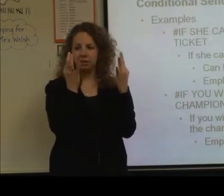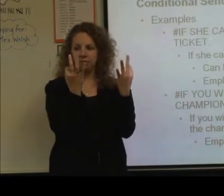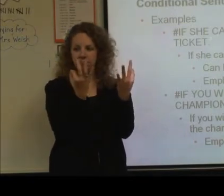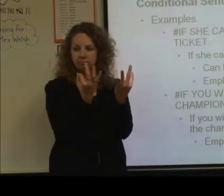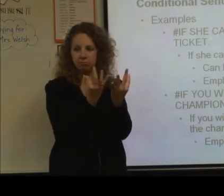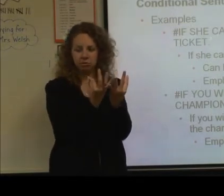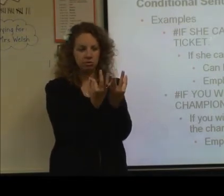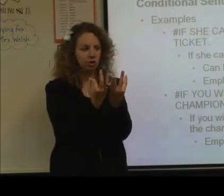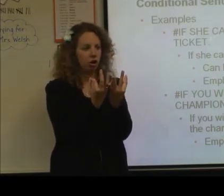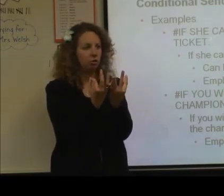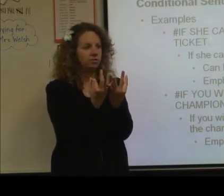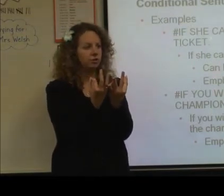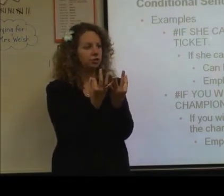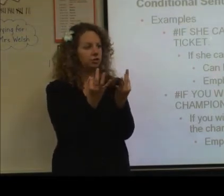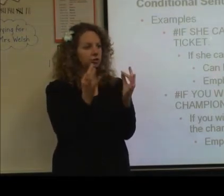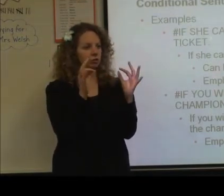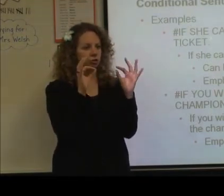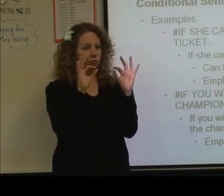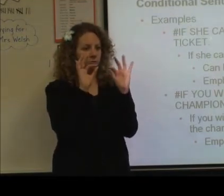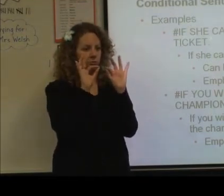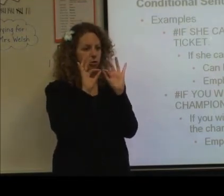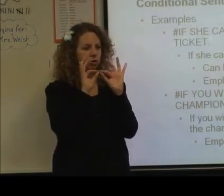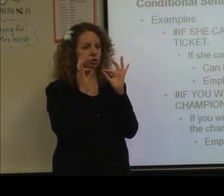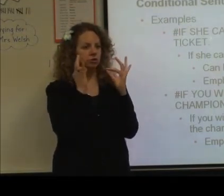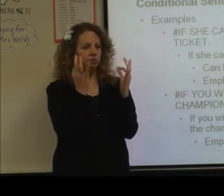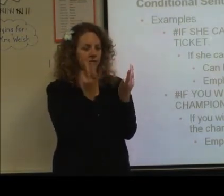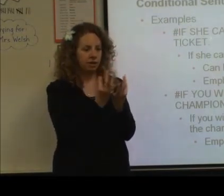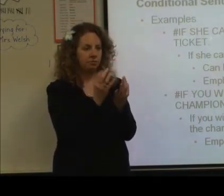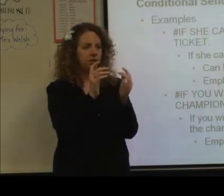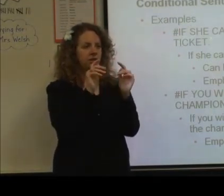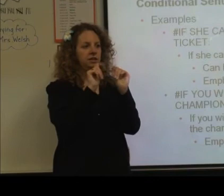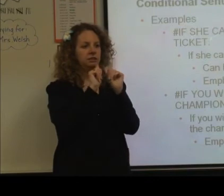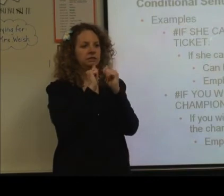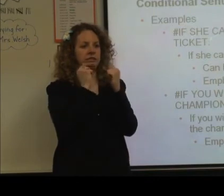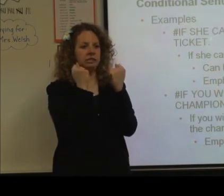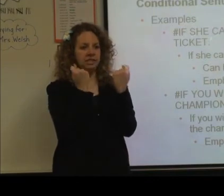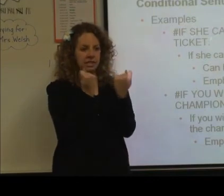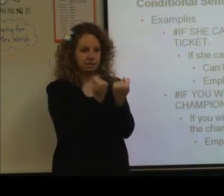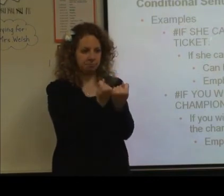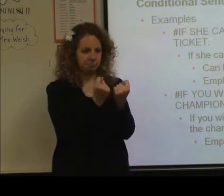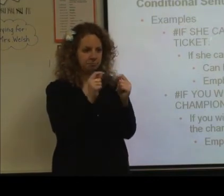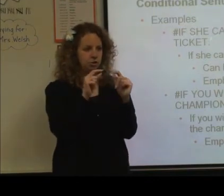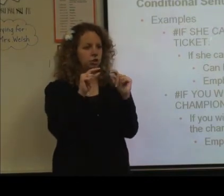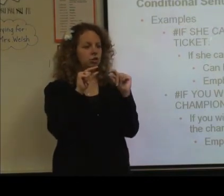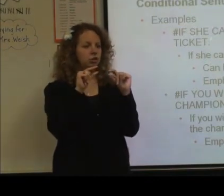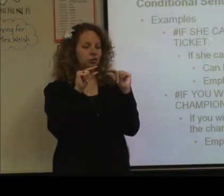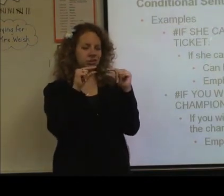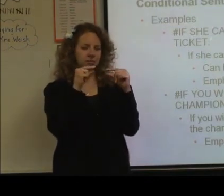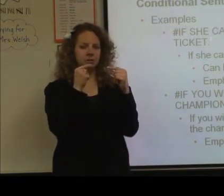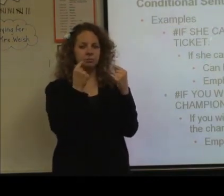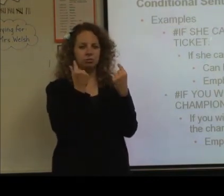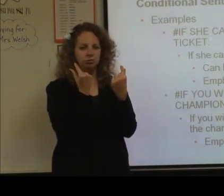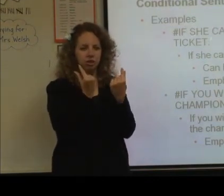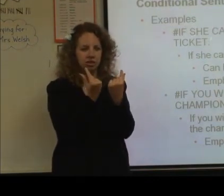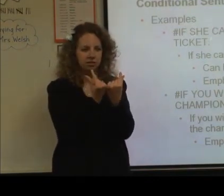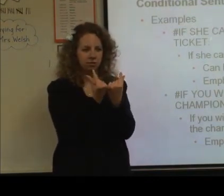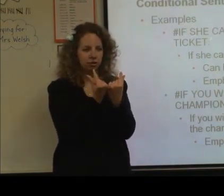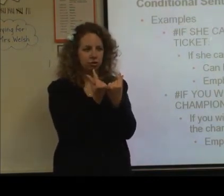family. So this all refers to a group. Family, team. You can sometimes do G's for a